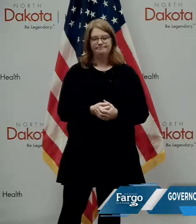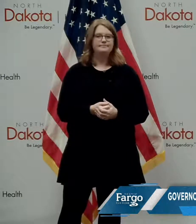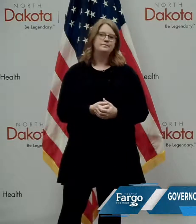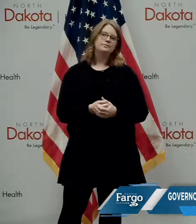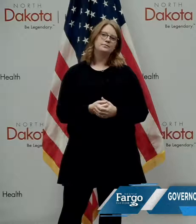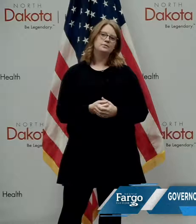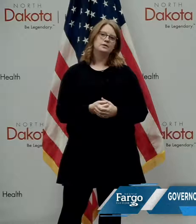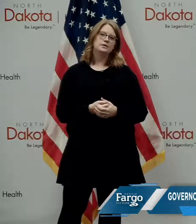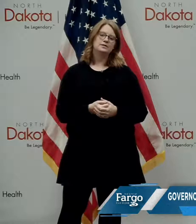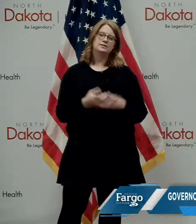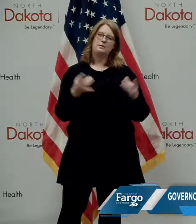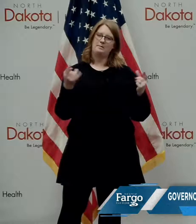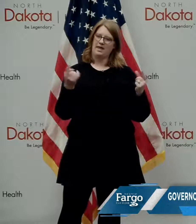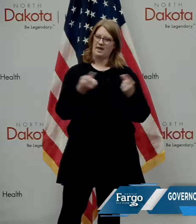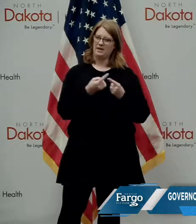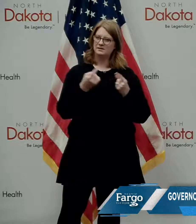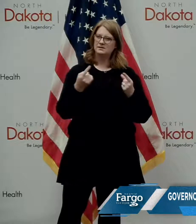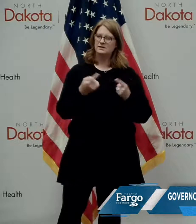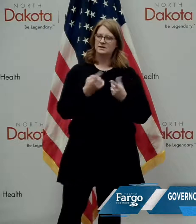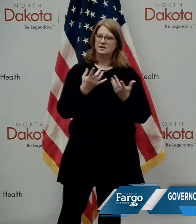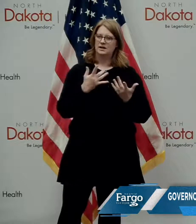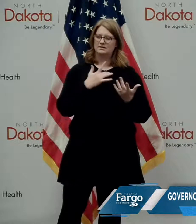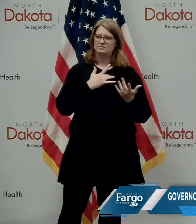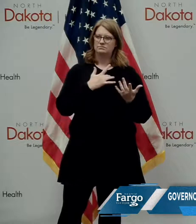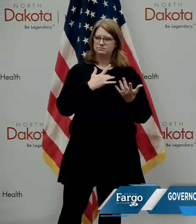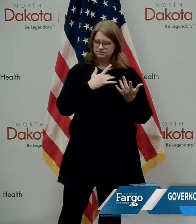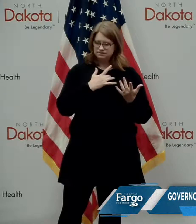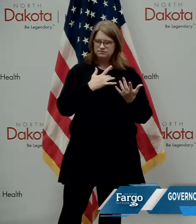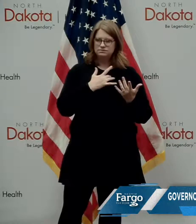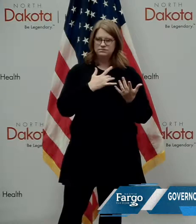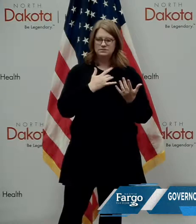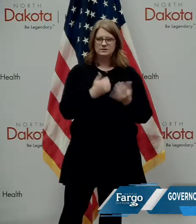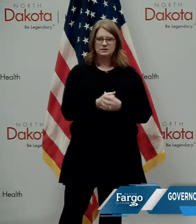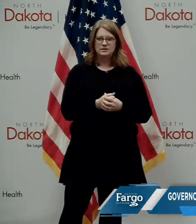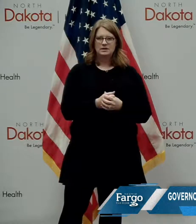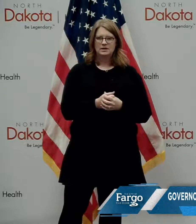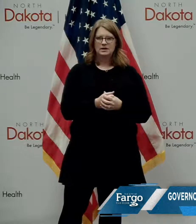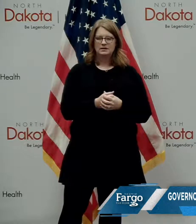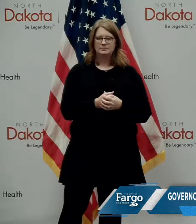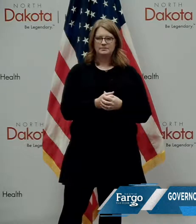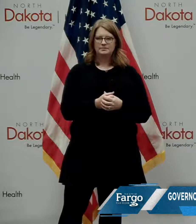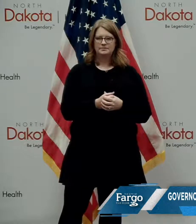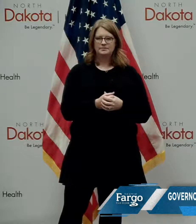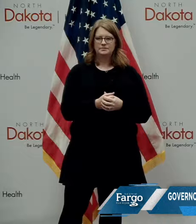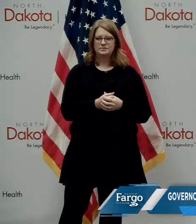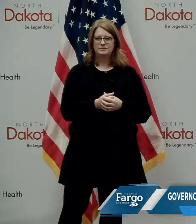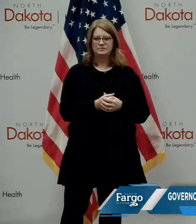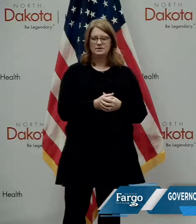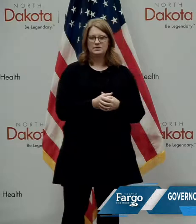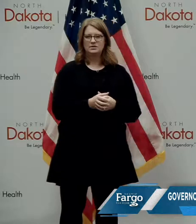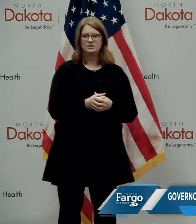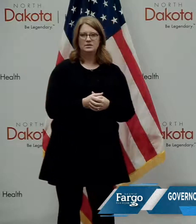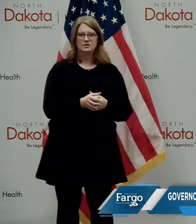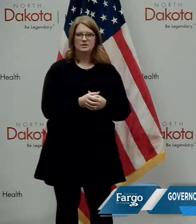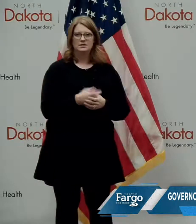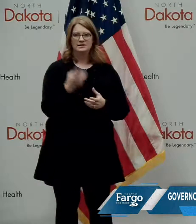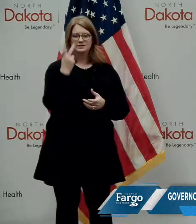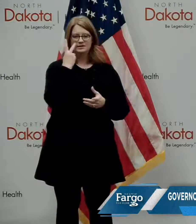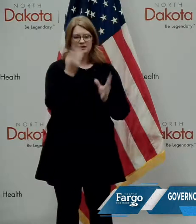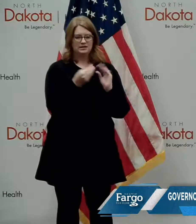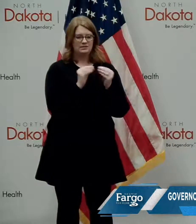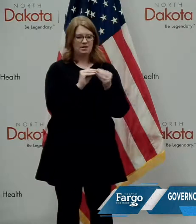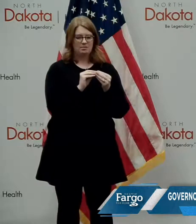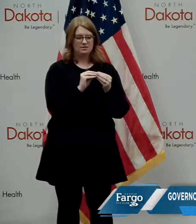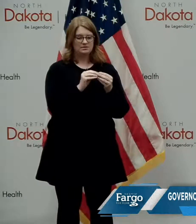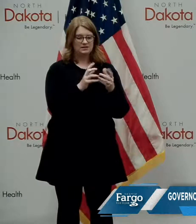the pain and the loss during this, and you know, sometimes when you look at numbers, it can just feel like